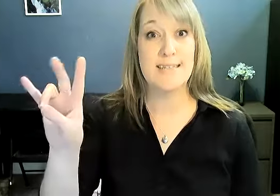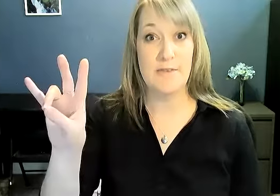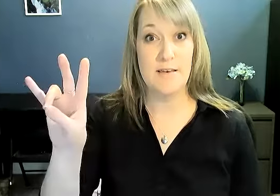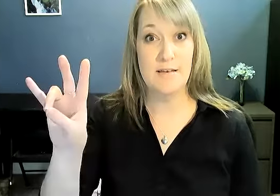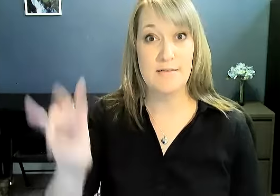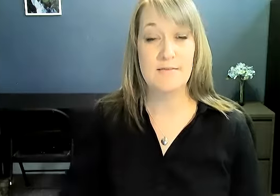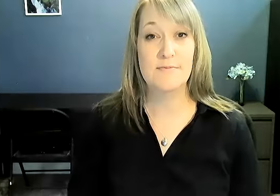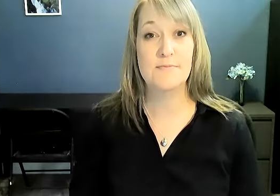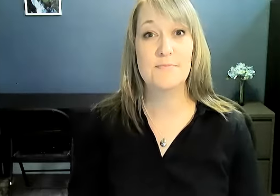27,